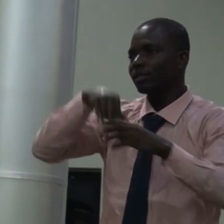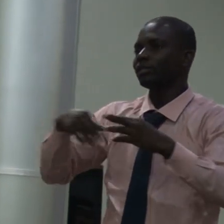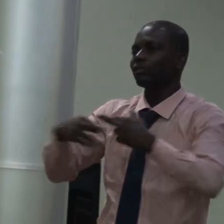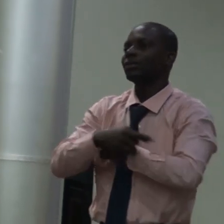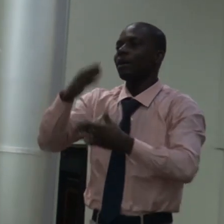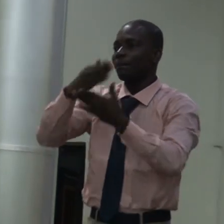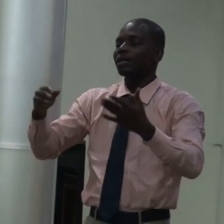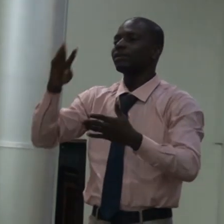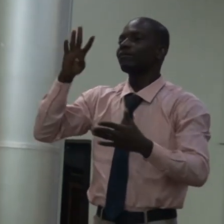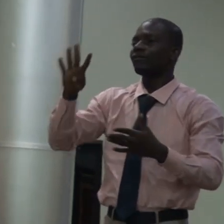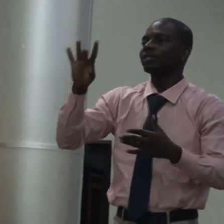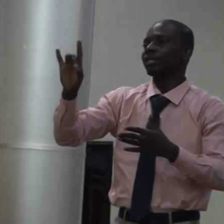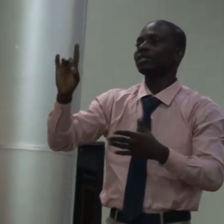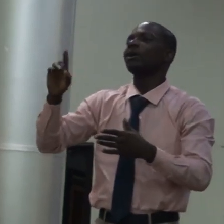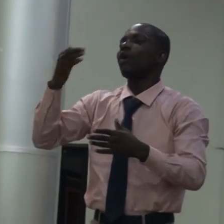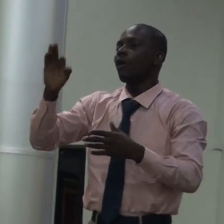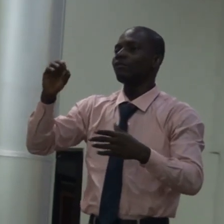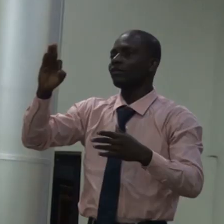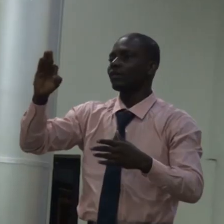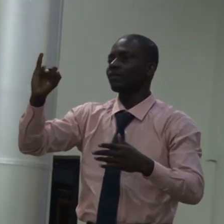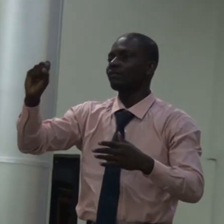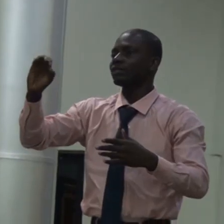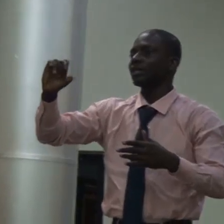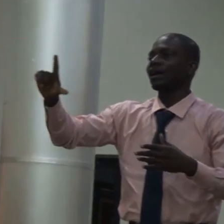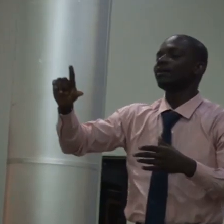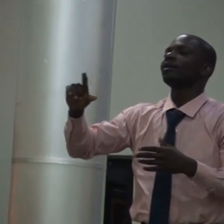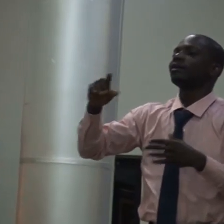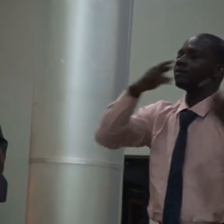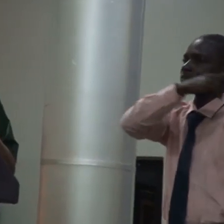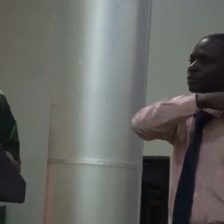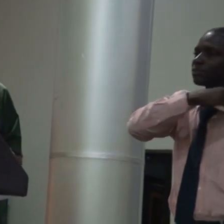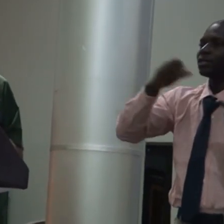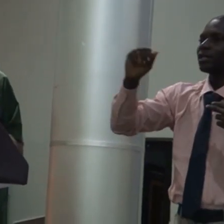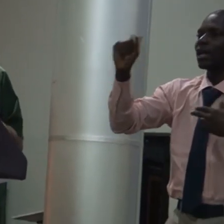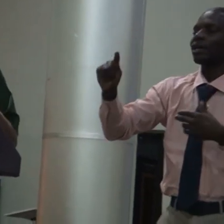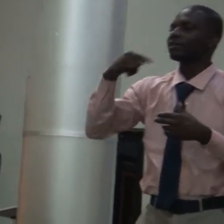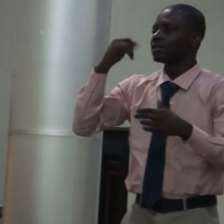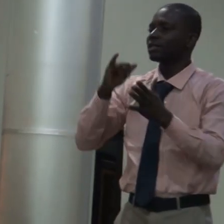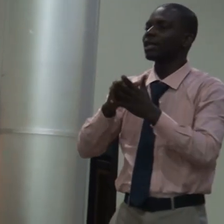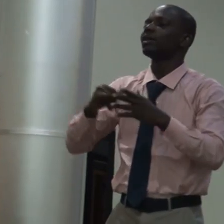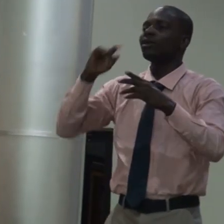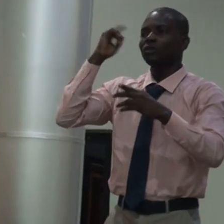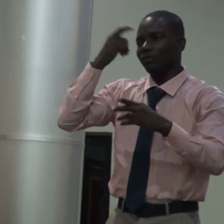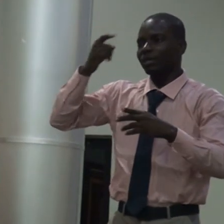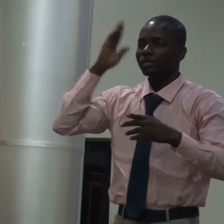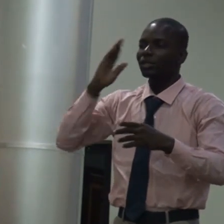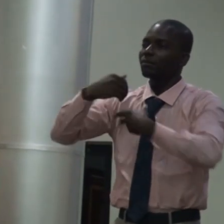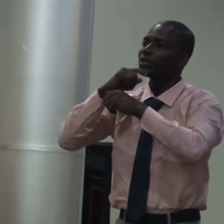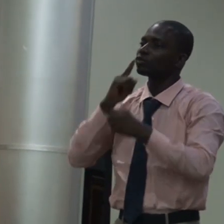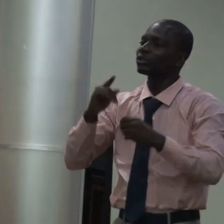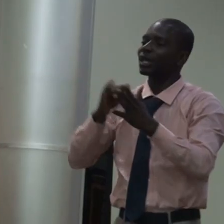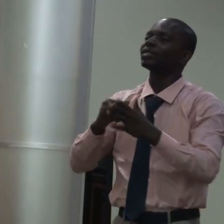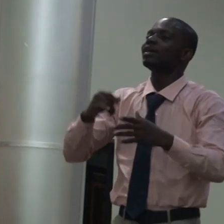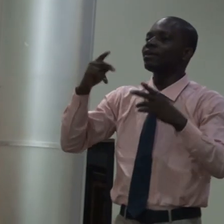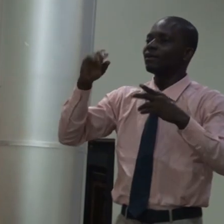section 48.1 of the Fiscal Responsibility Act, it says that government shall ensure